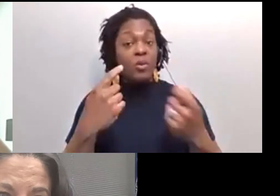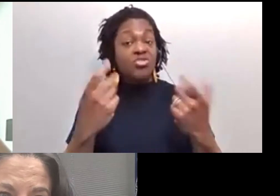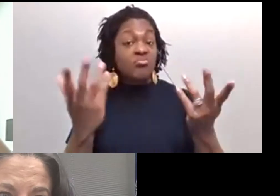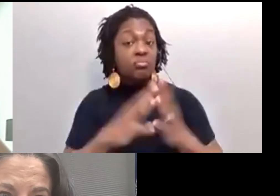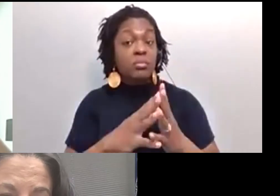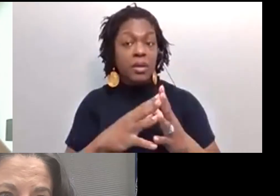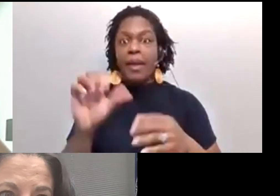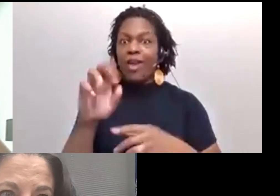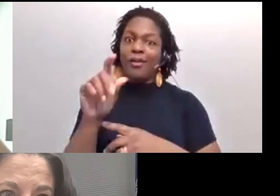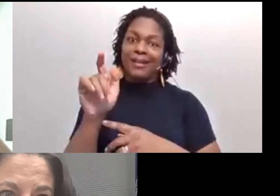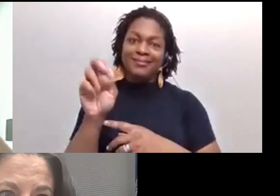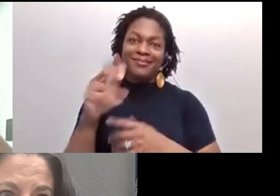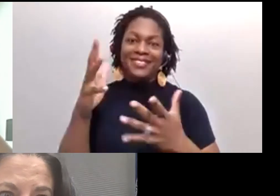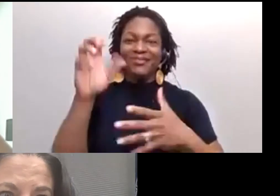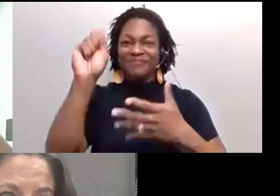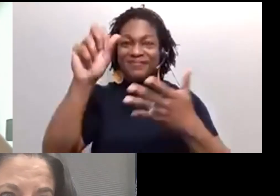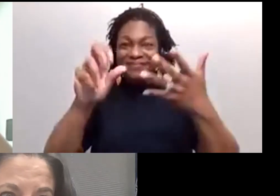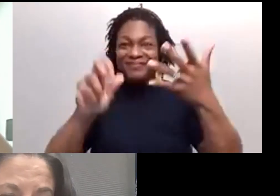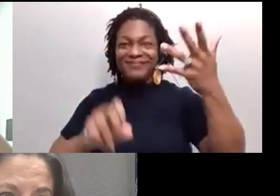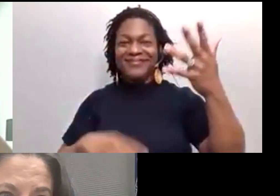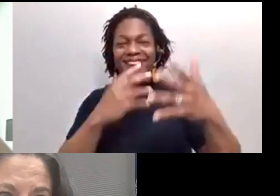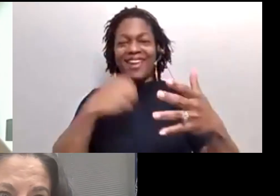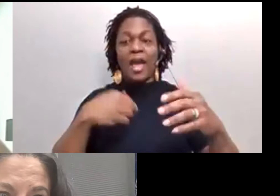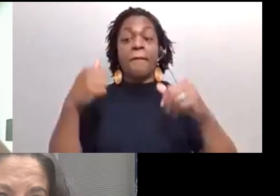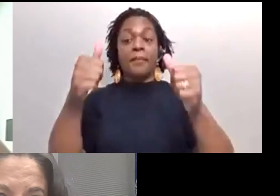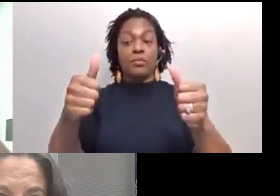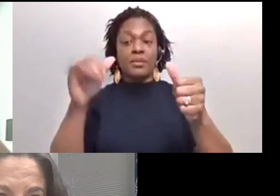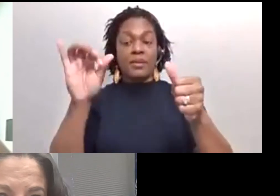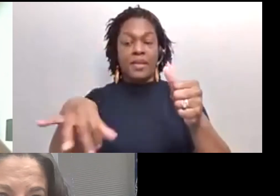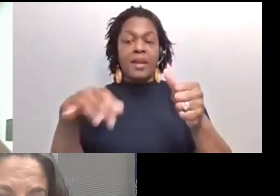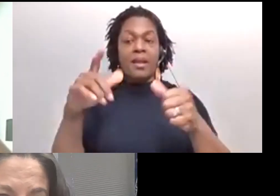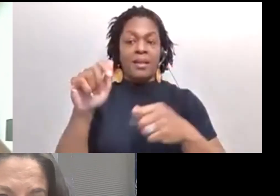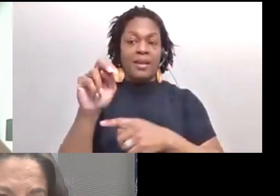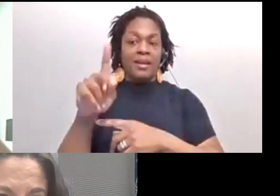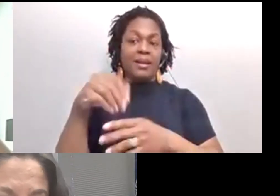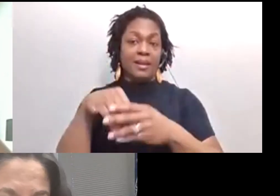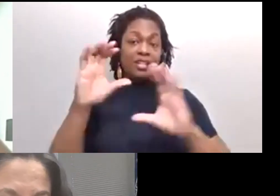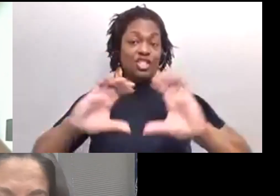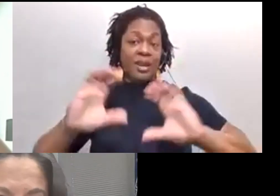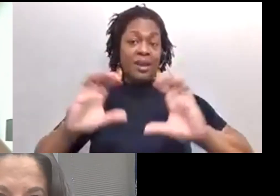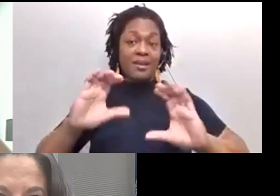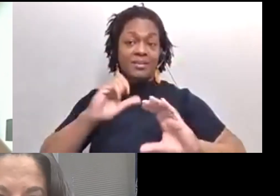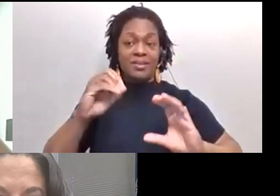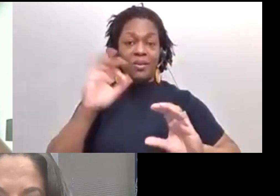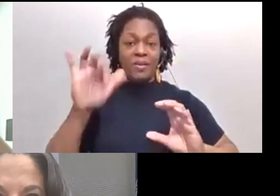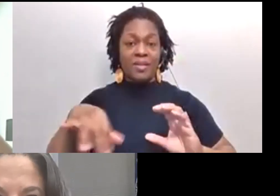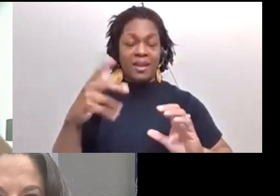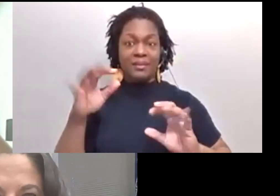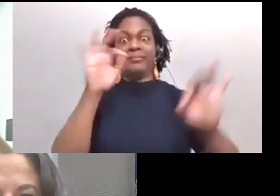a lot of things, and I posted the link in the chat, so I wouldn't make your eyes spin